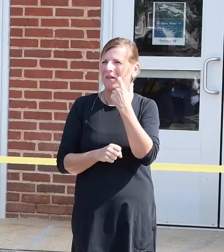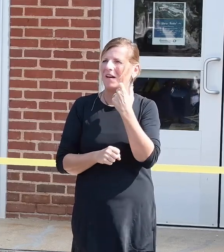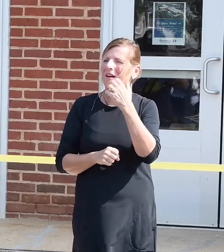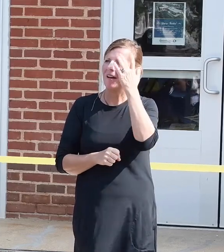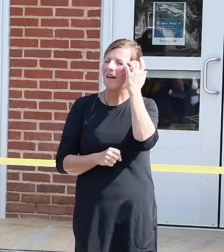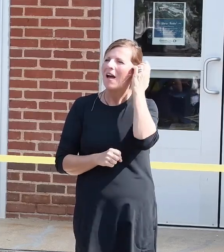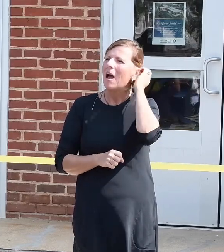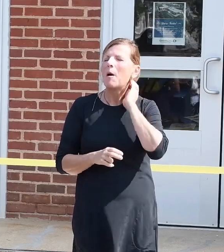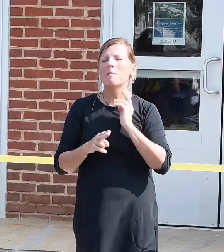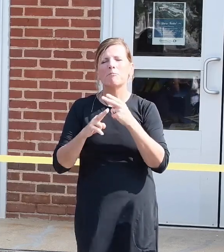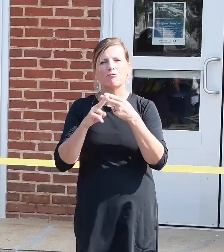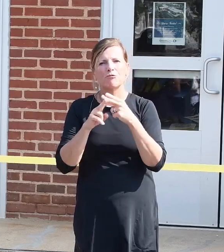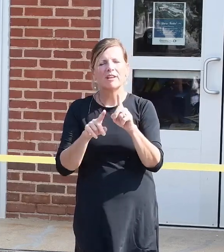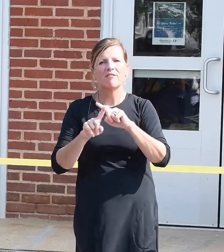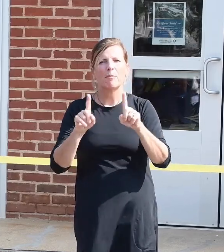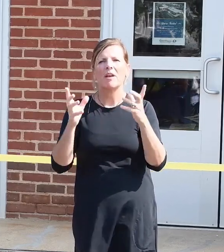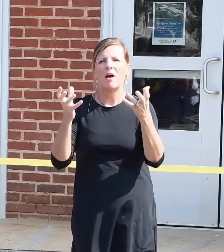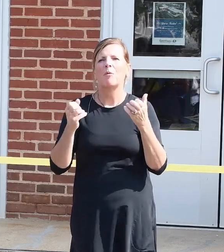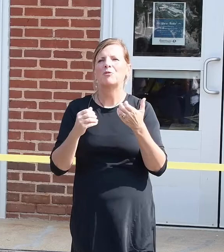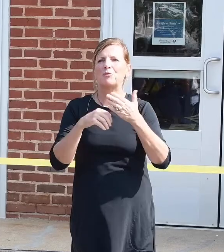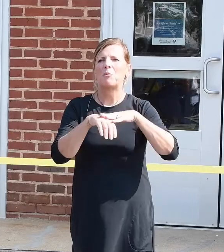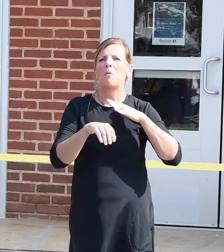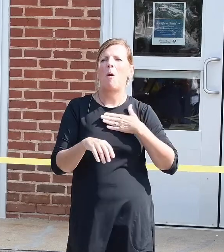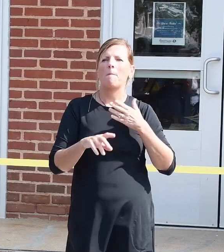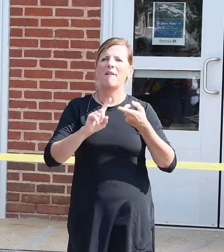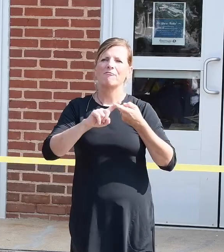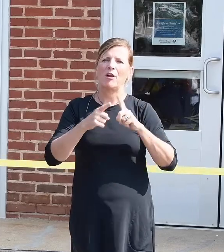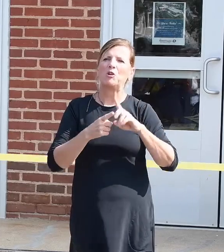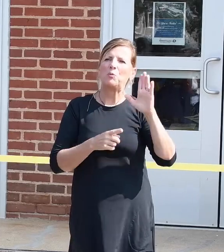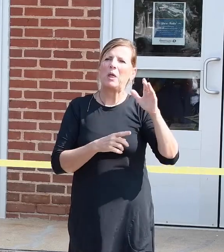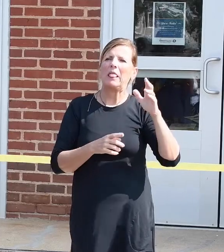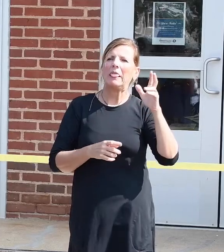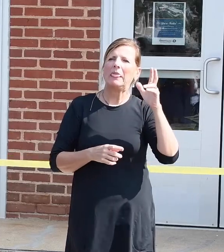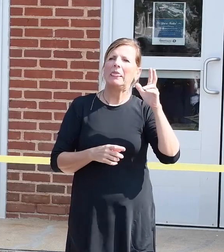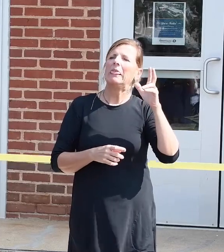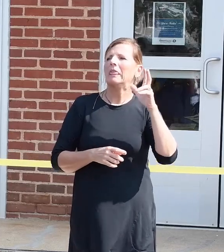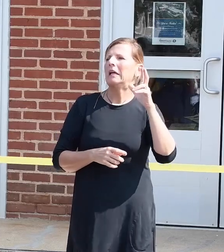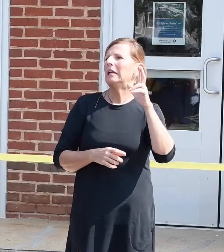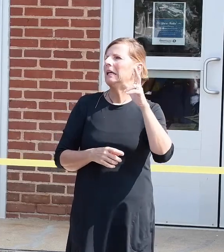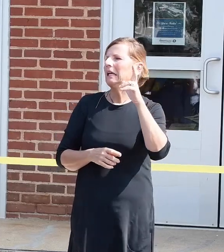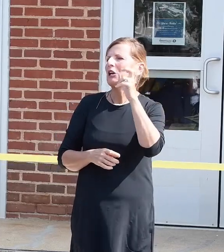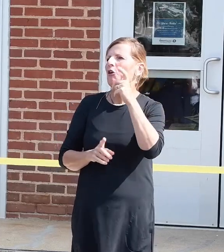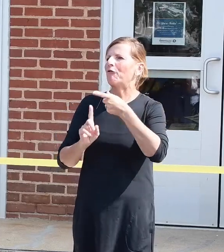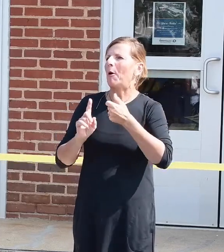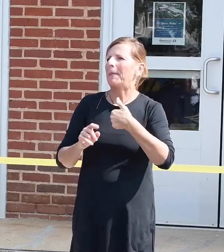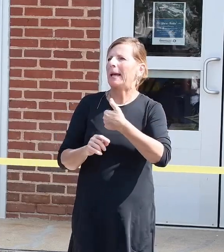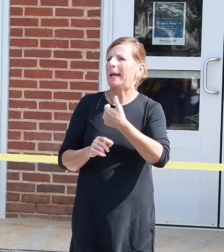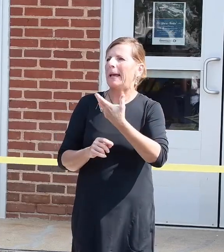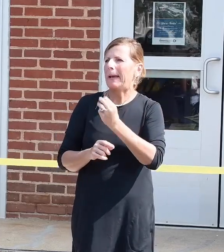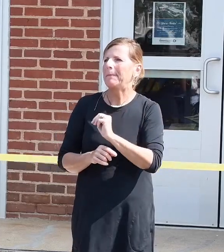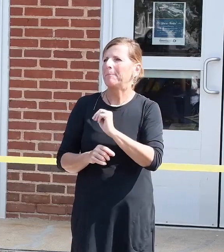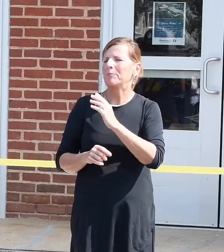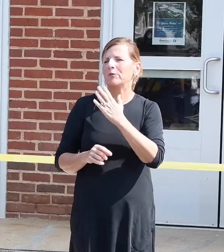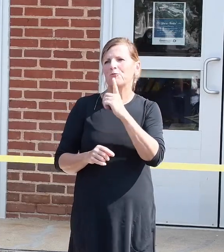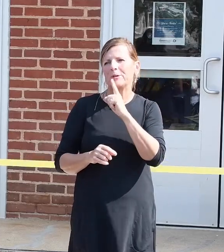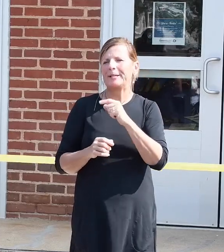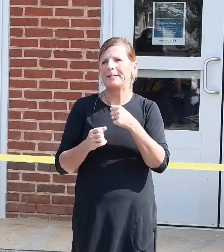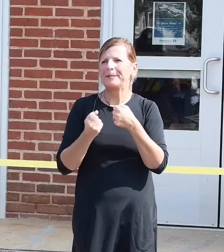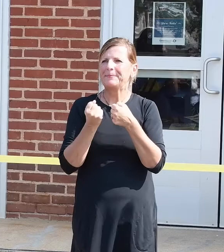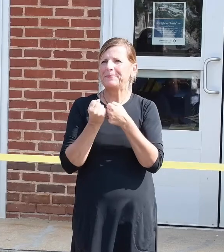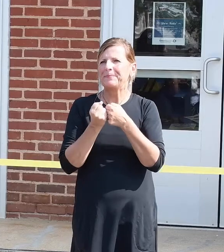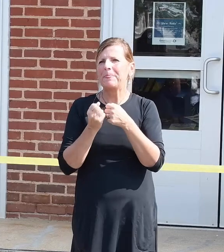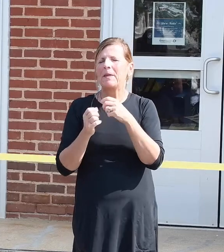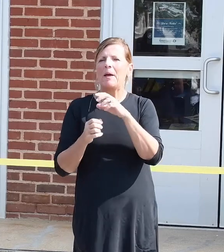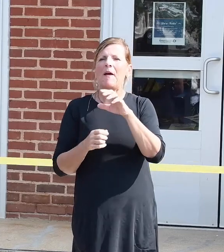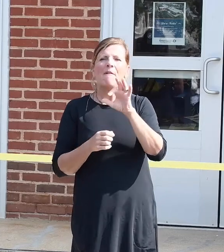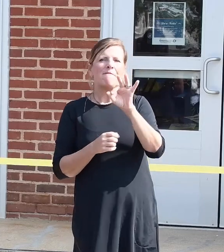I'm going to be brief, but I would like to call my friend, you will hear from him, Oliver friend, and my very good mentor, former Delegate